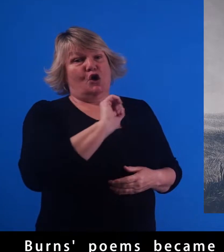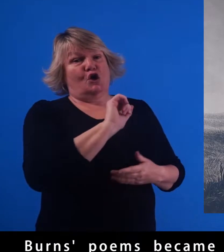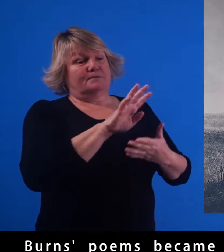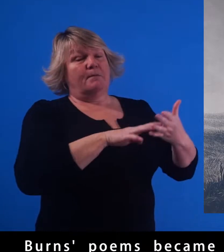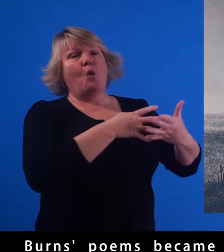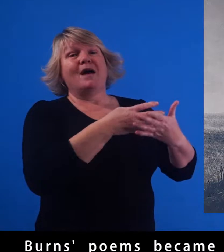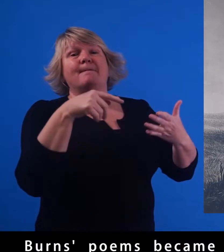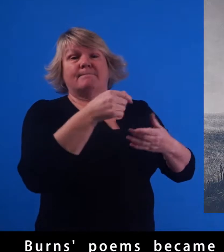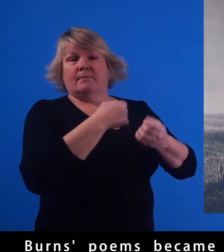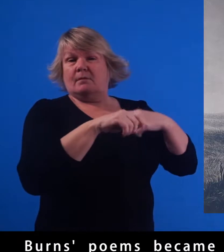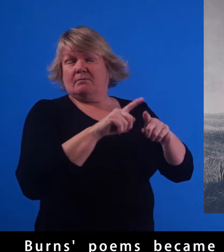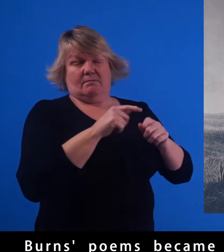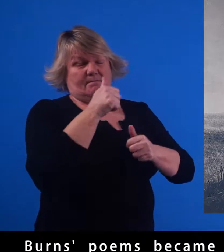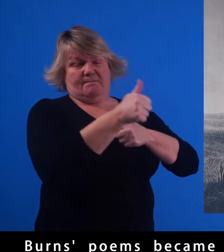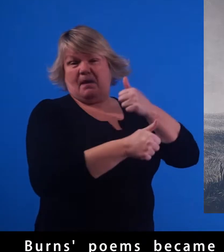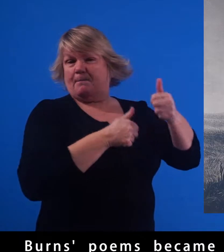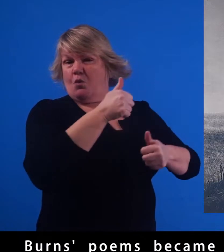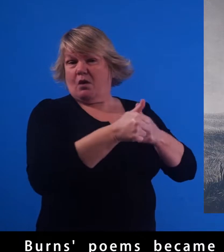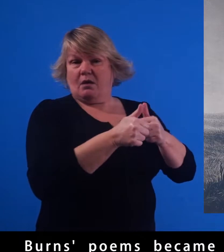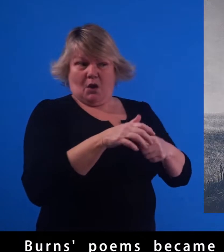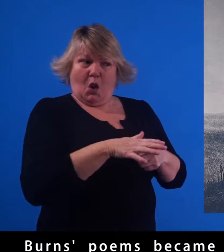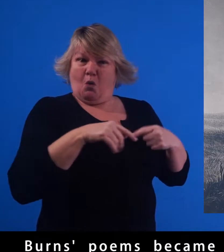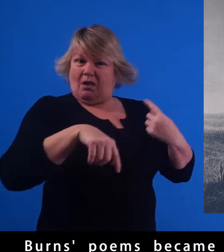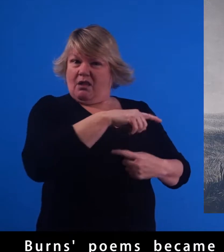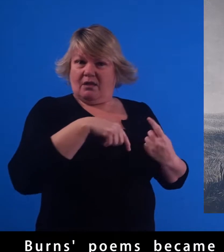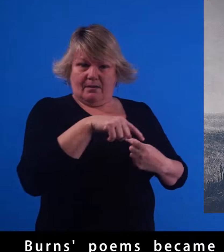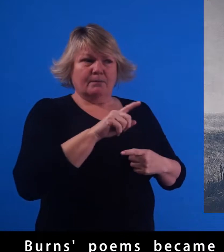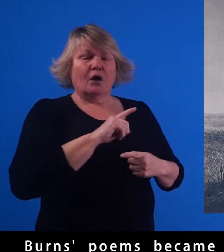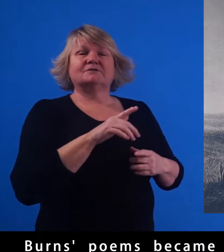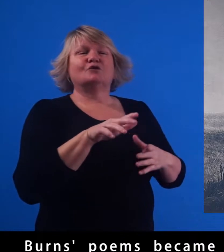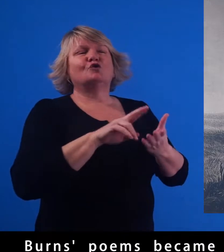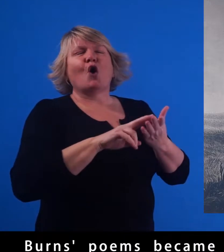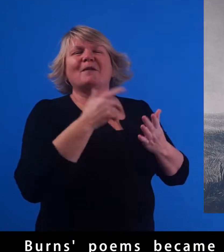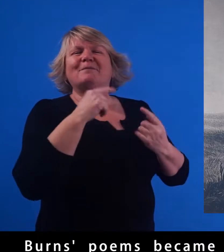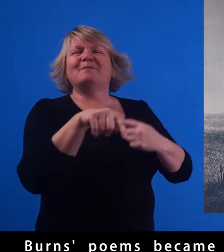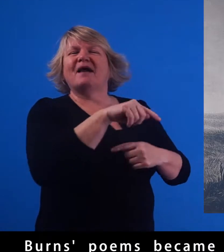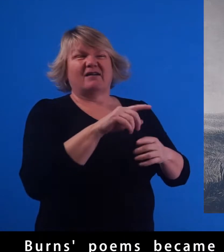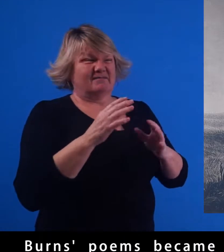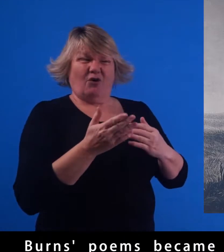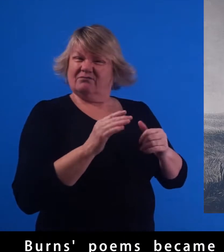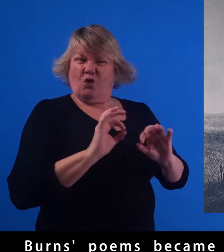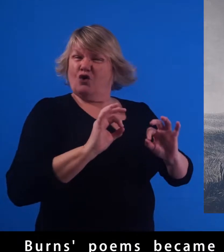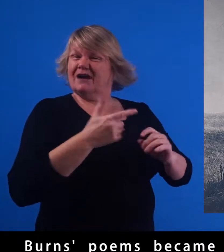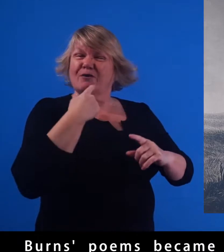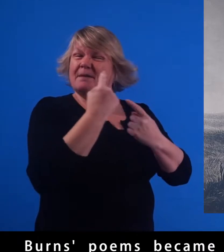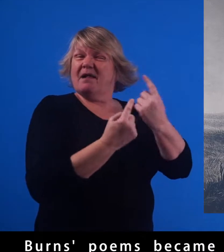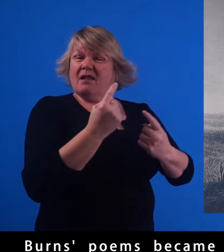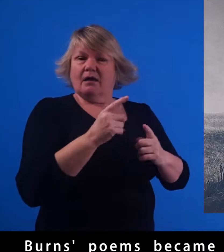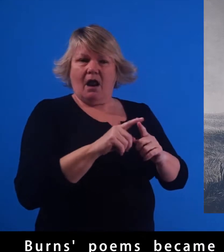Burns's poems became very popular locally because ordinary people could identify with the